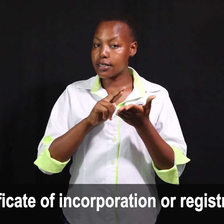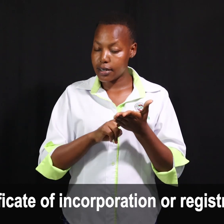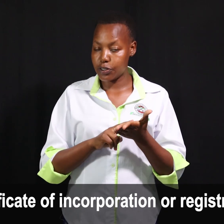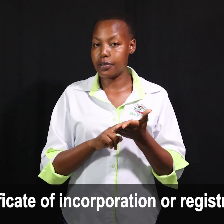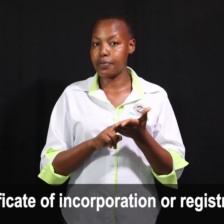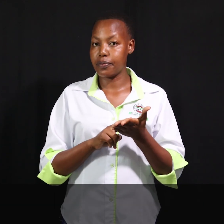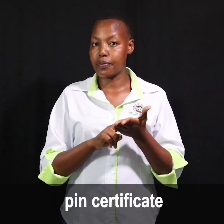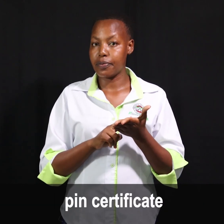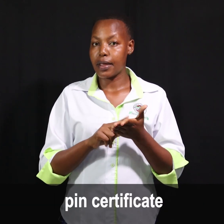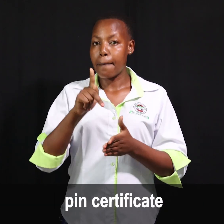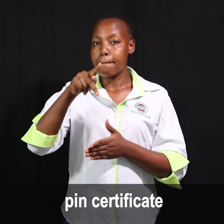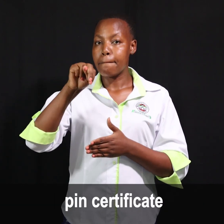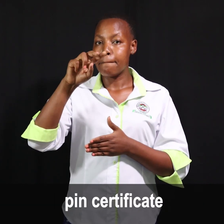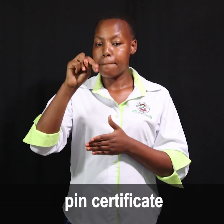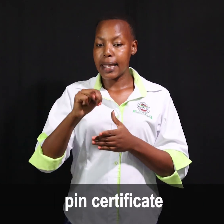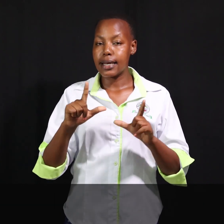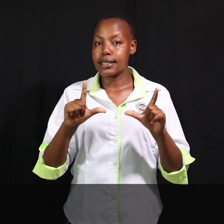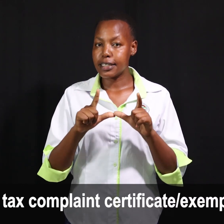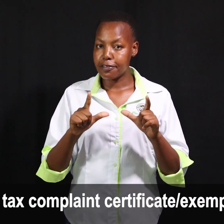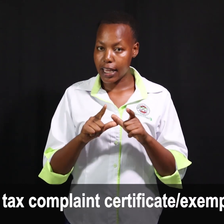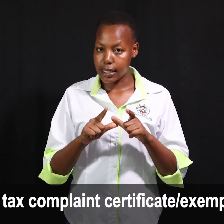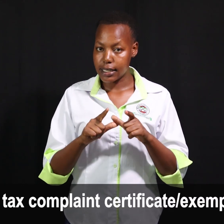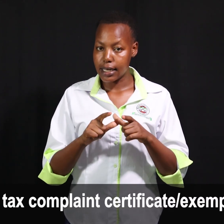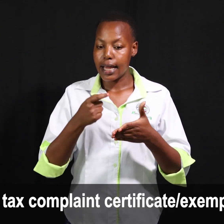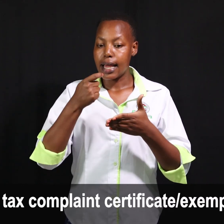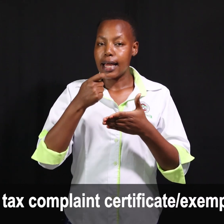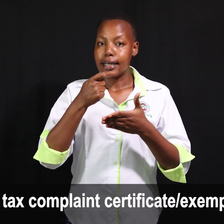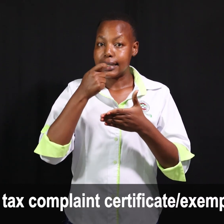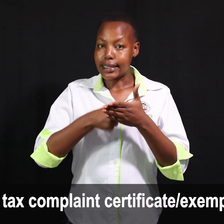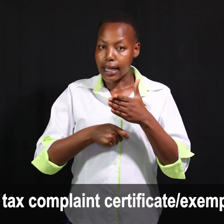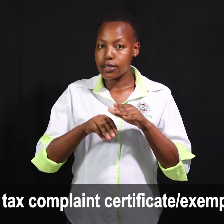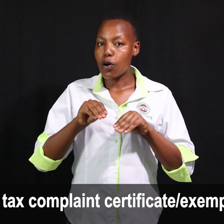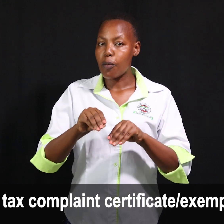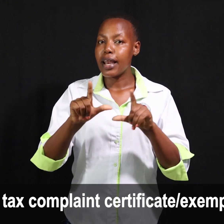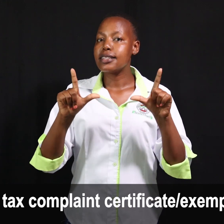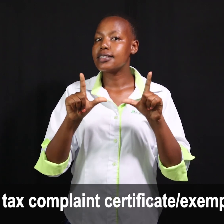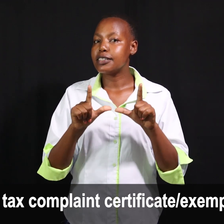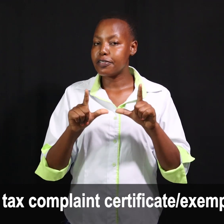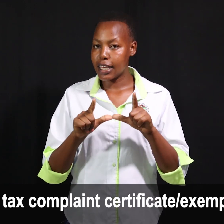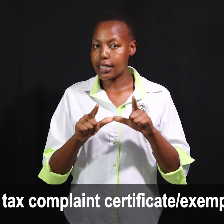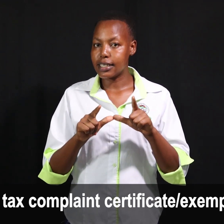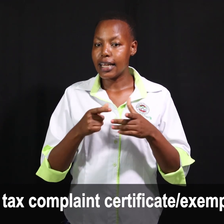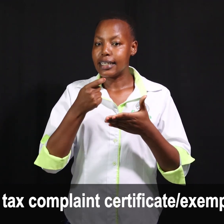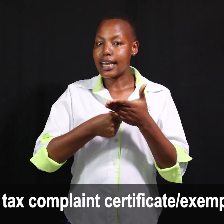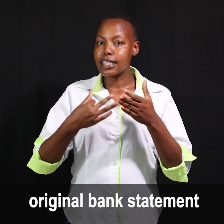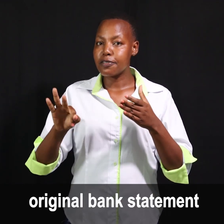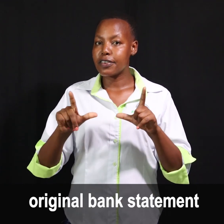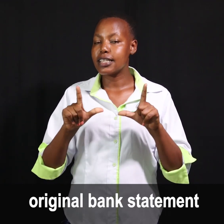registration. PIN certificate. Valid tax compliance certificate or exemptions. Original